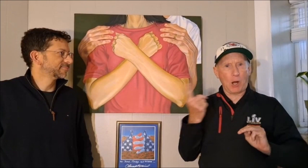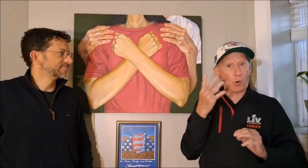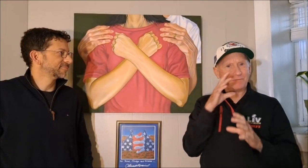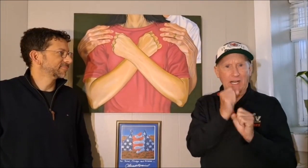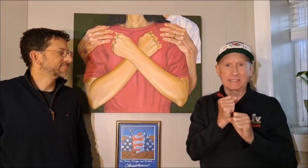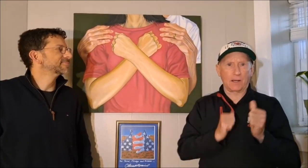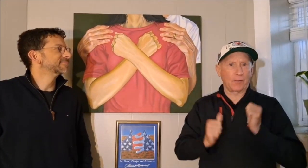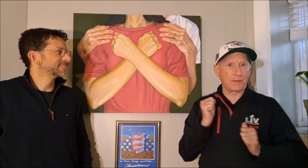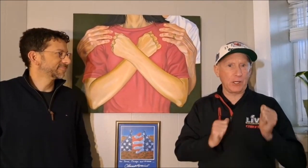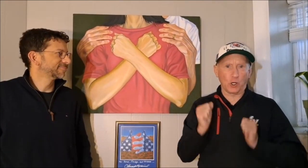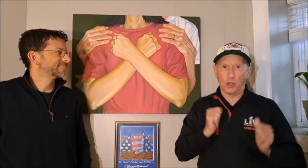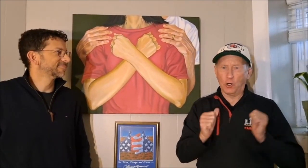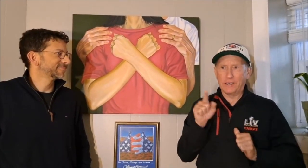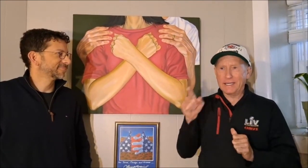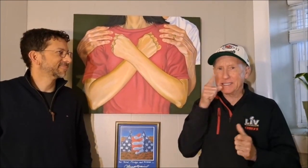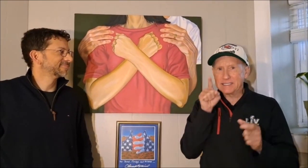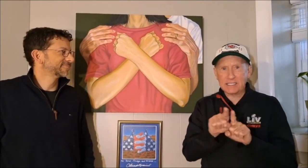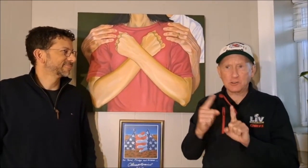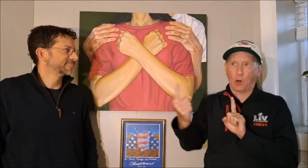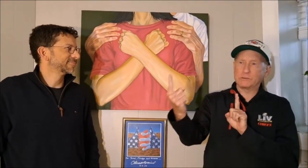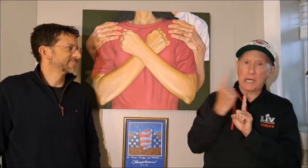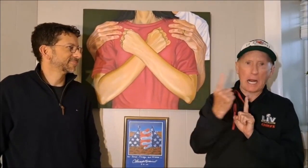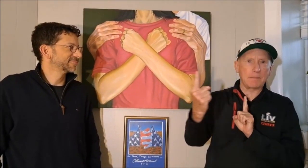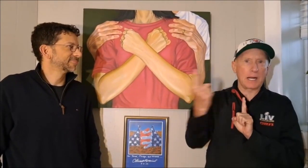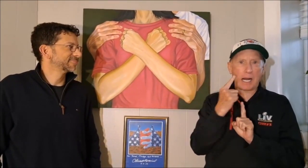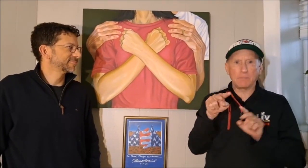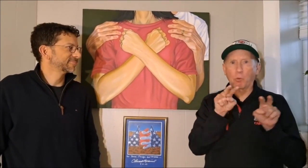always fascinated theater. He and sister would come and